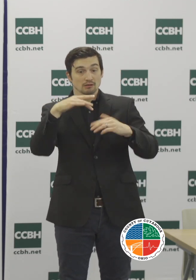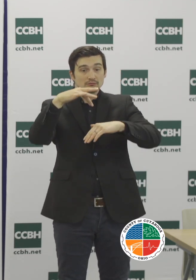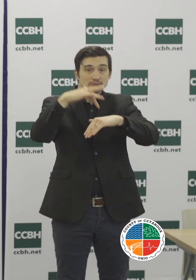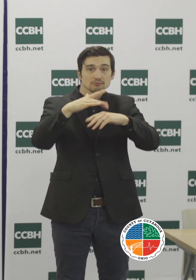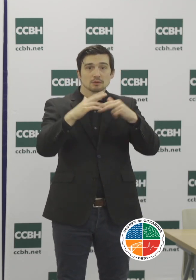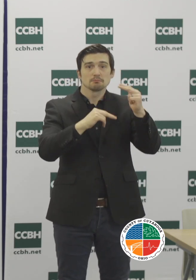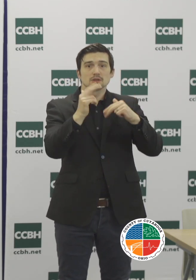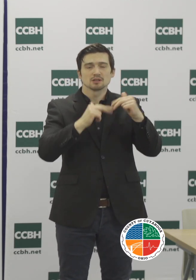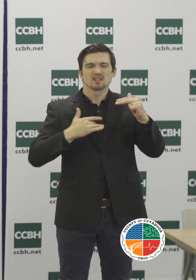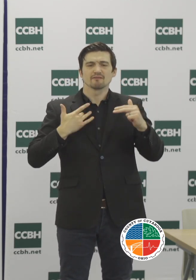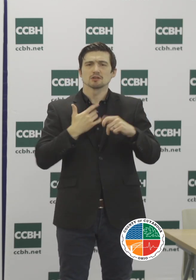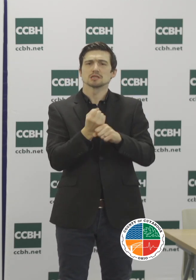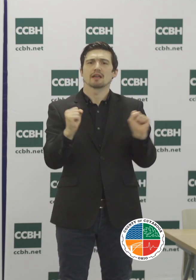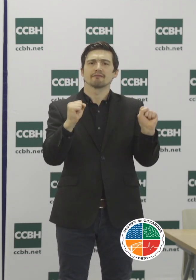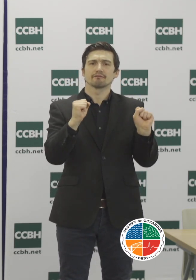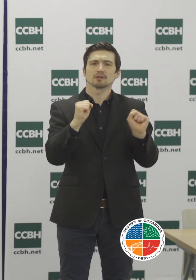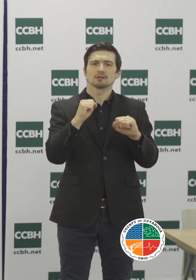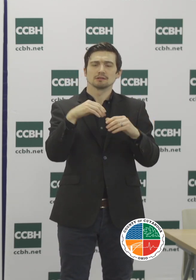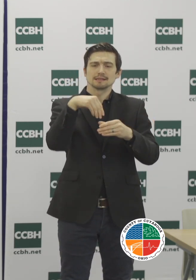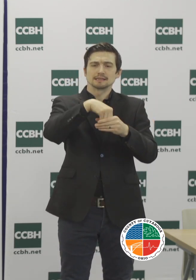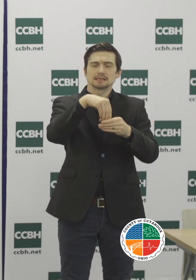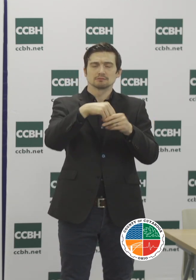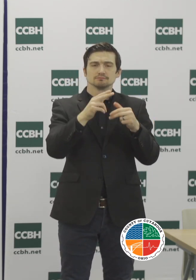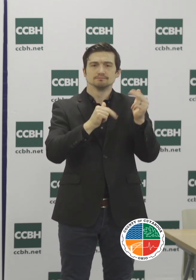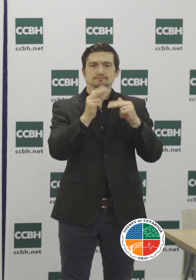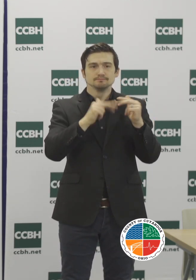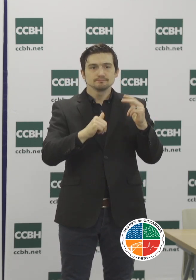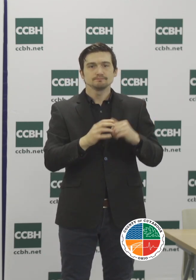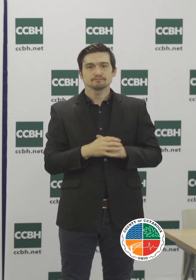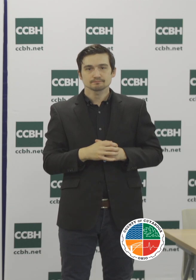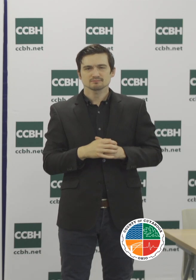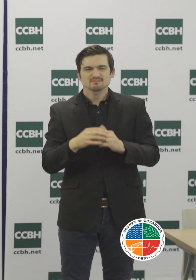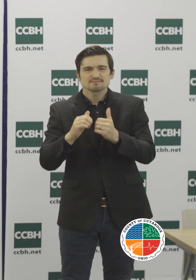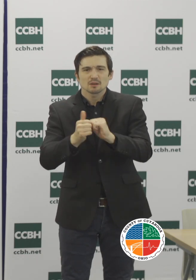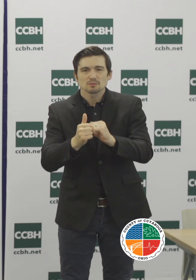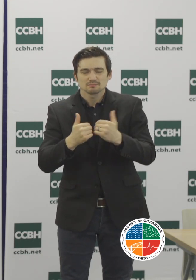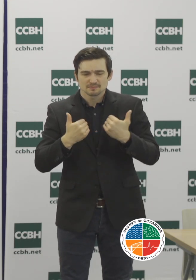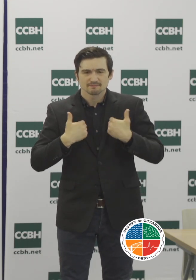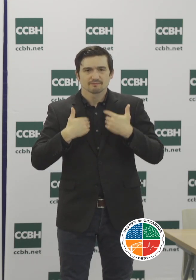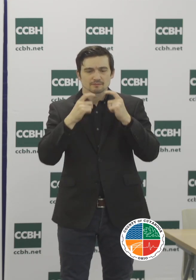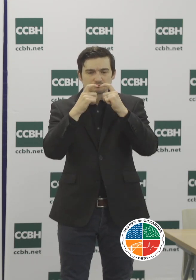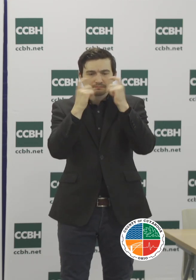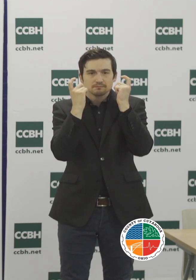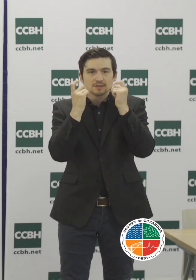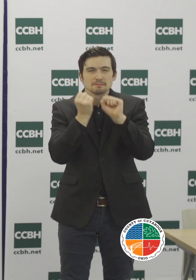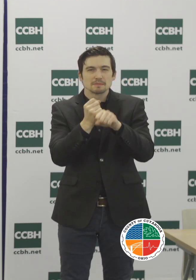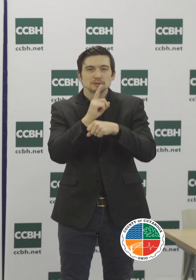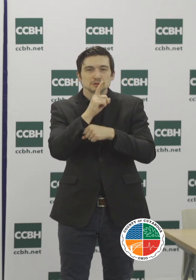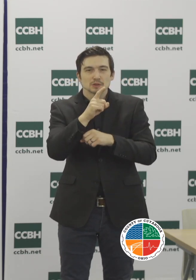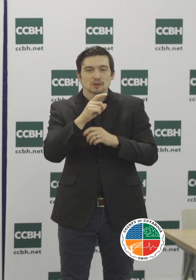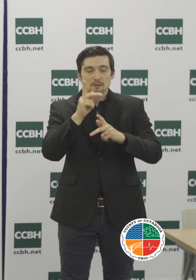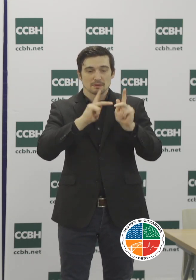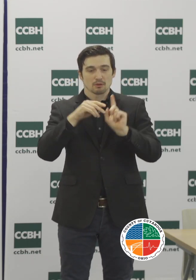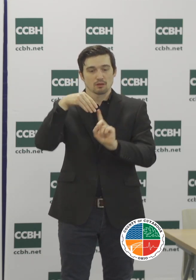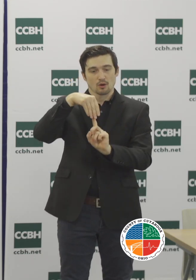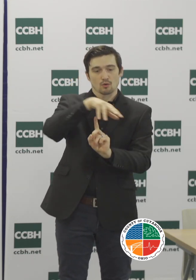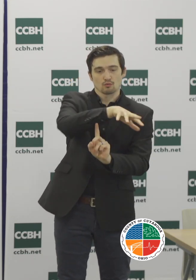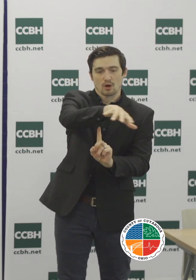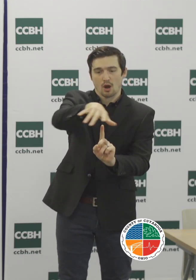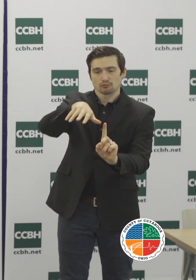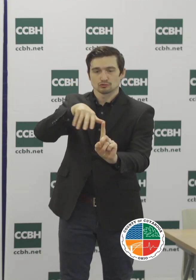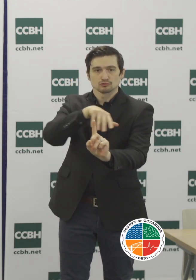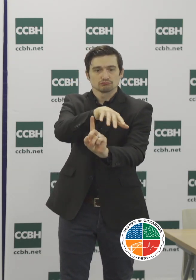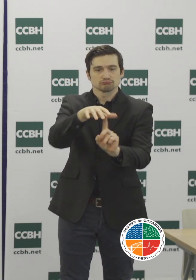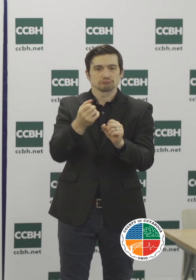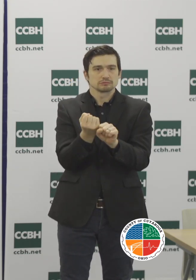that they can be safe as well. Wearing a face mask, it keeps the people around you safe. It